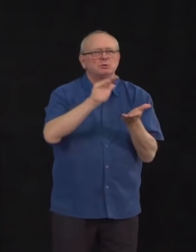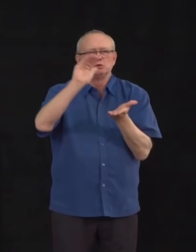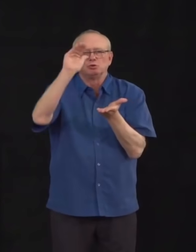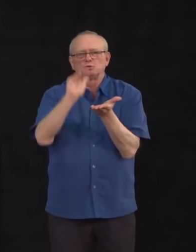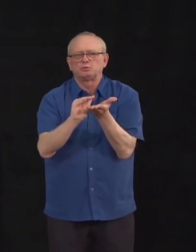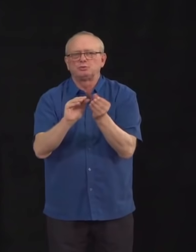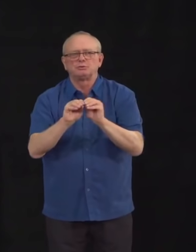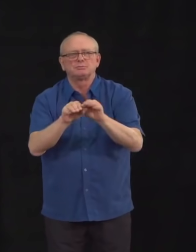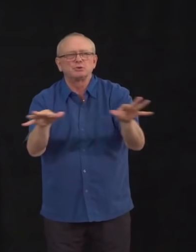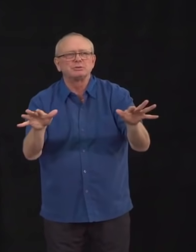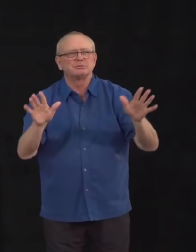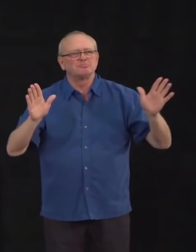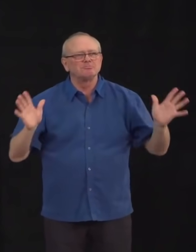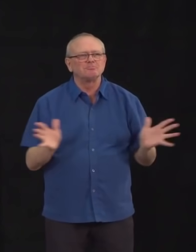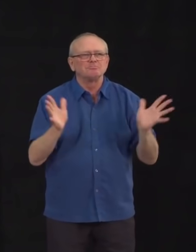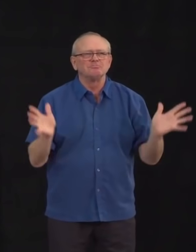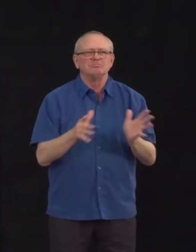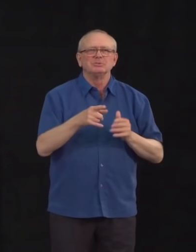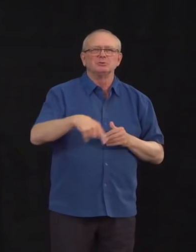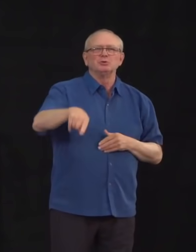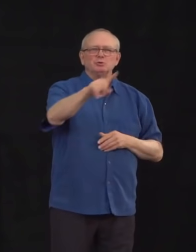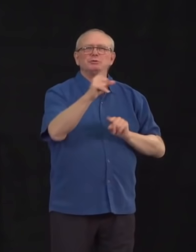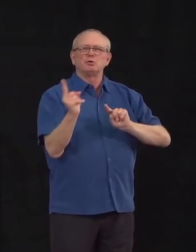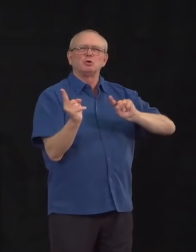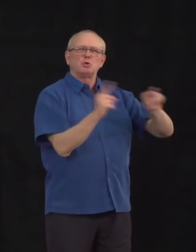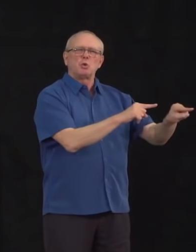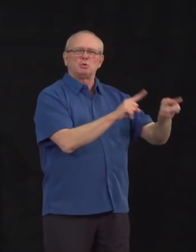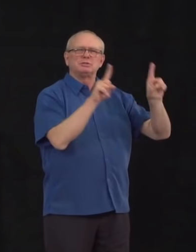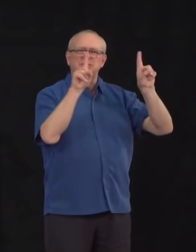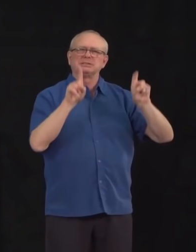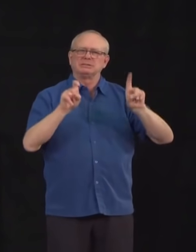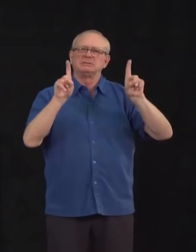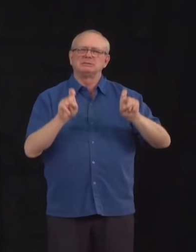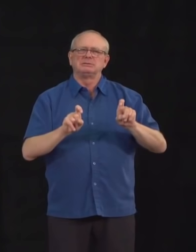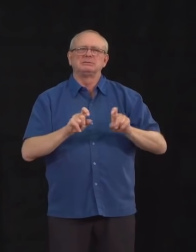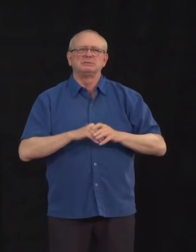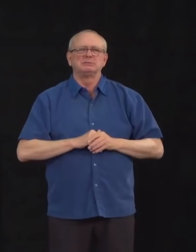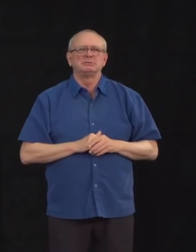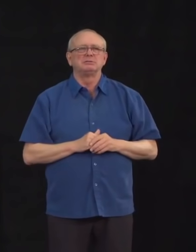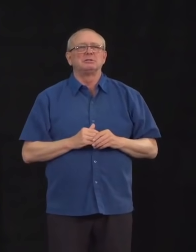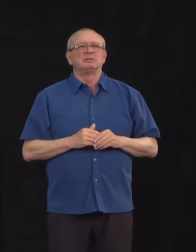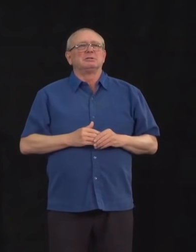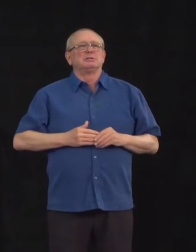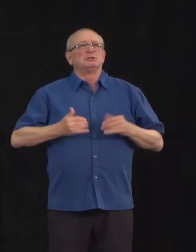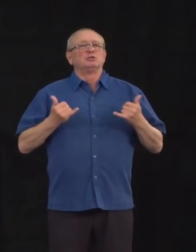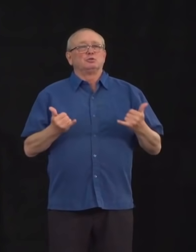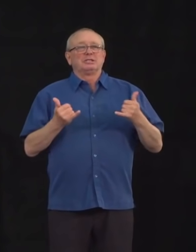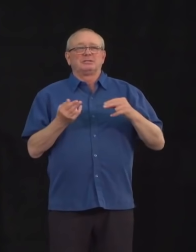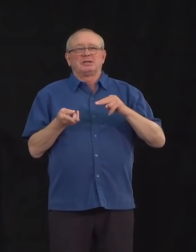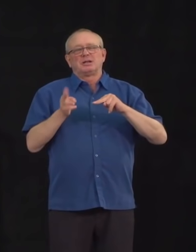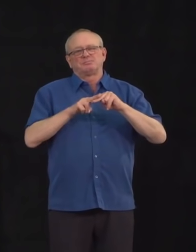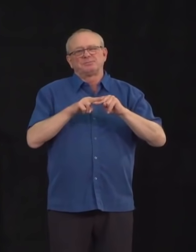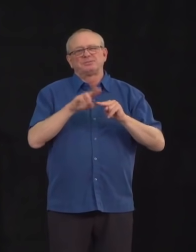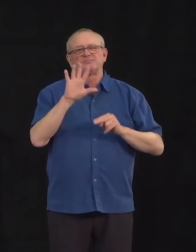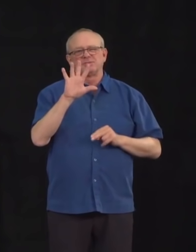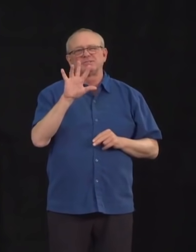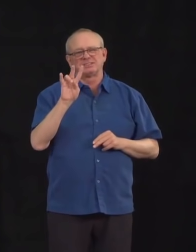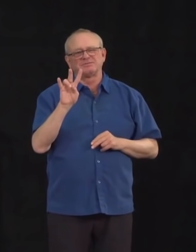Today, we are reporting an additional 57 cases of COVID-19, bringing the total number of cases in Alberta to